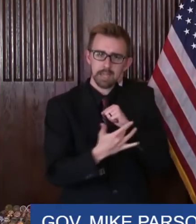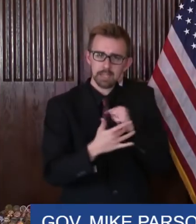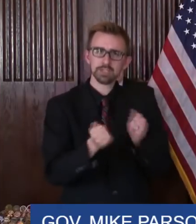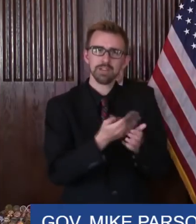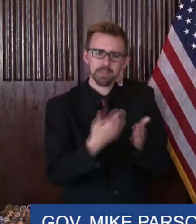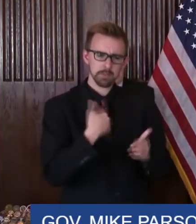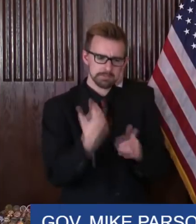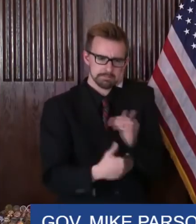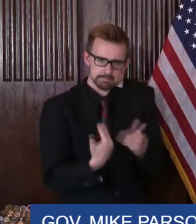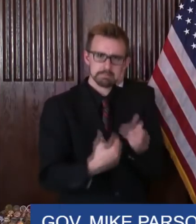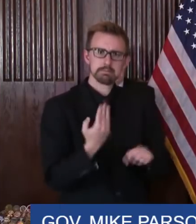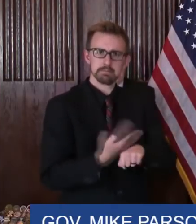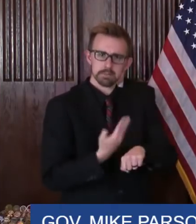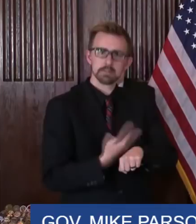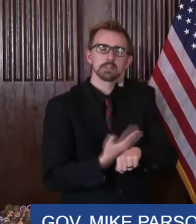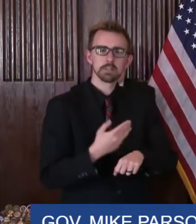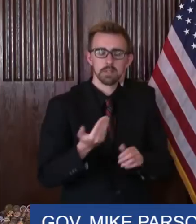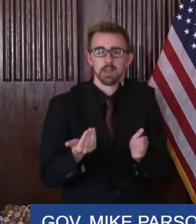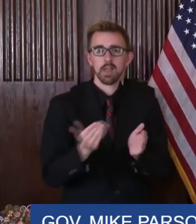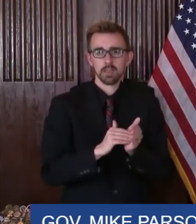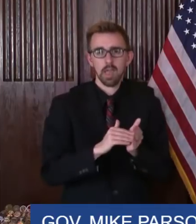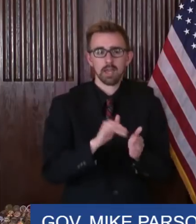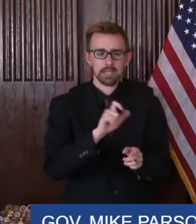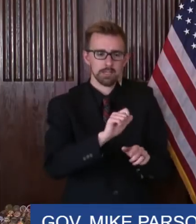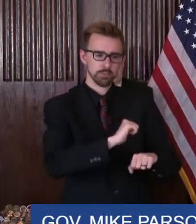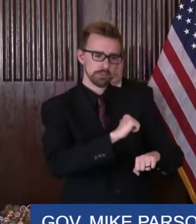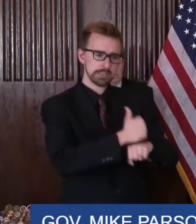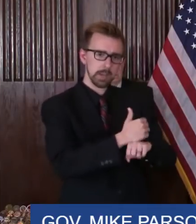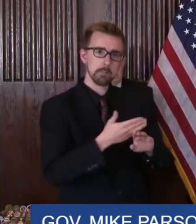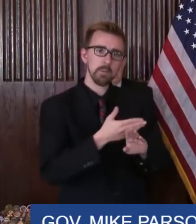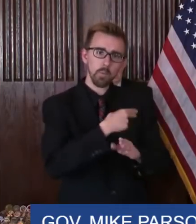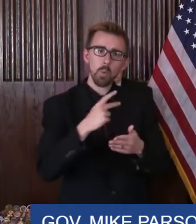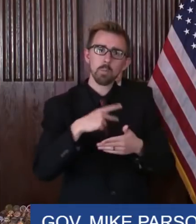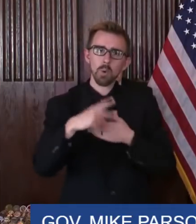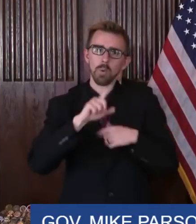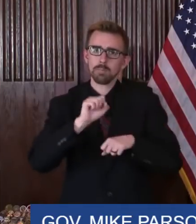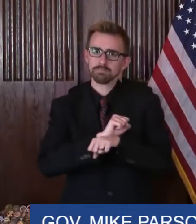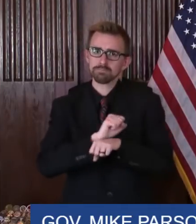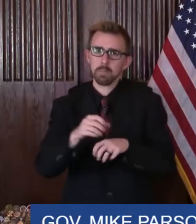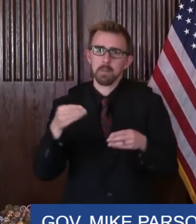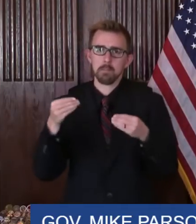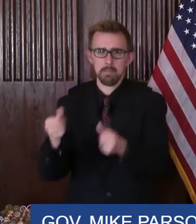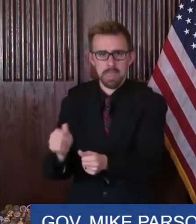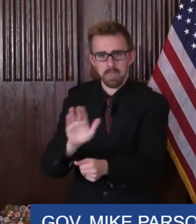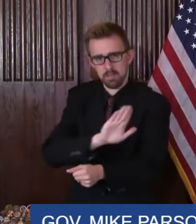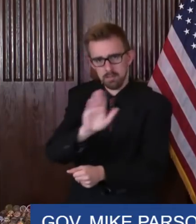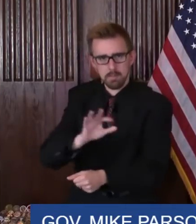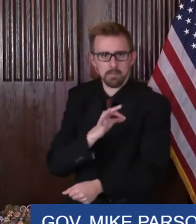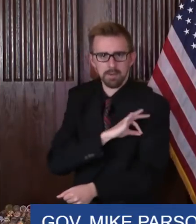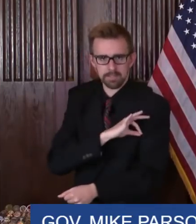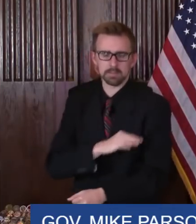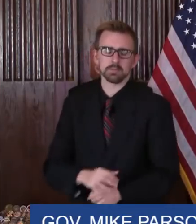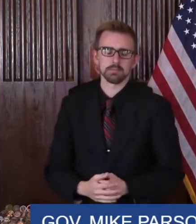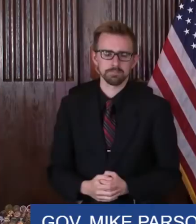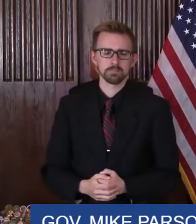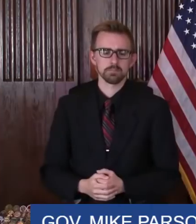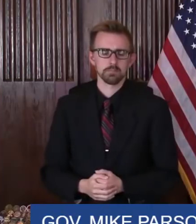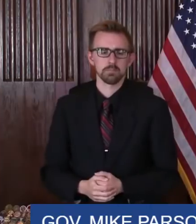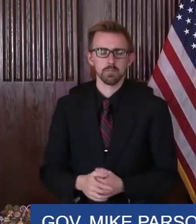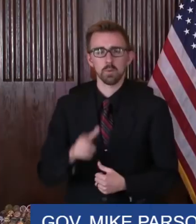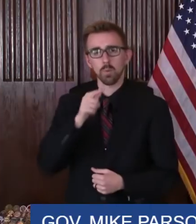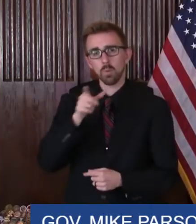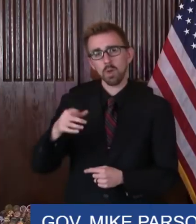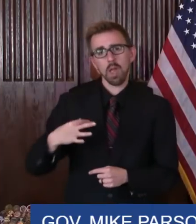systems. And again, that needs to be in place before the program can actually pay out benefits. All who are eligible